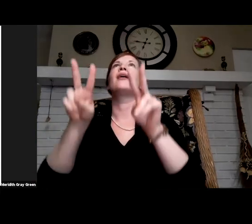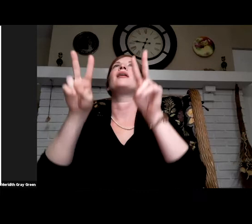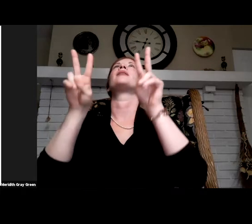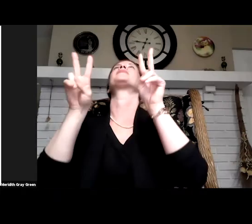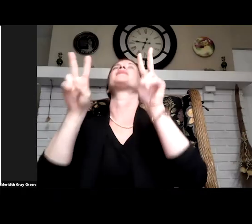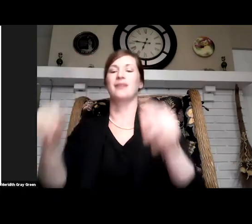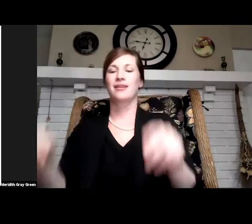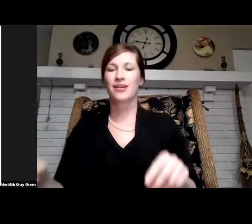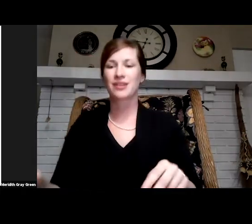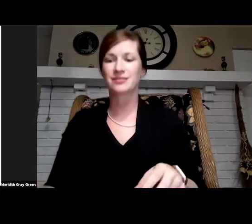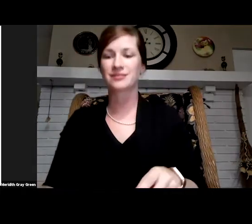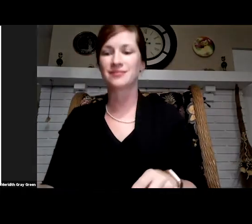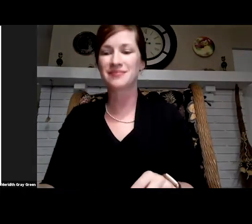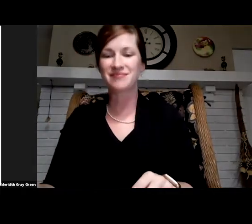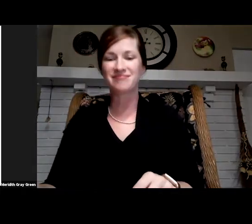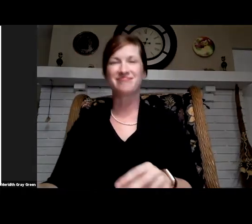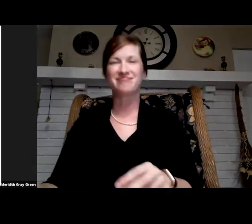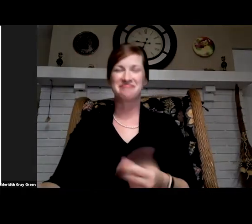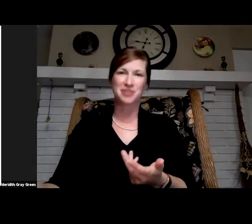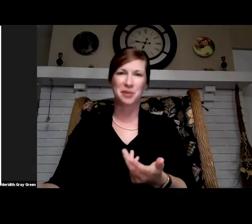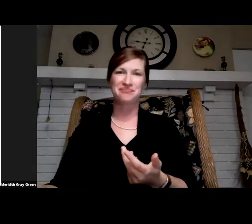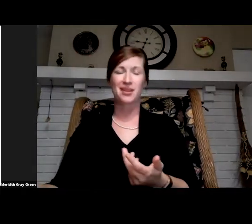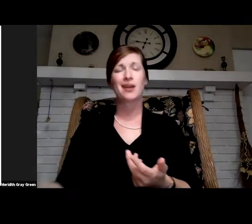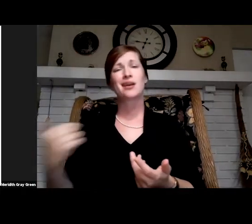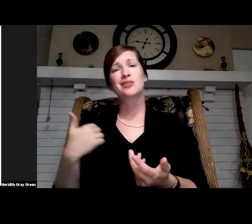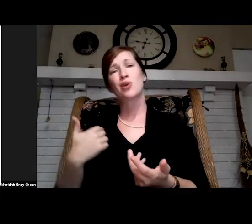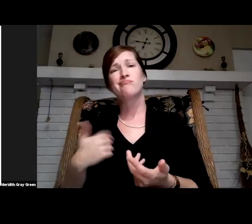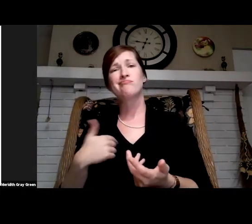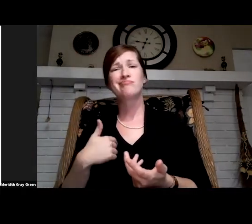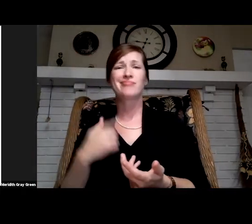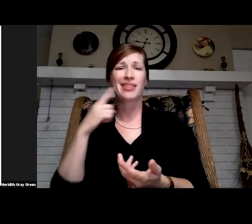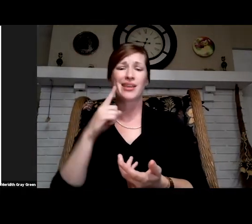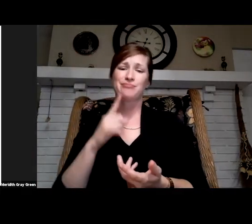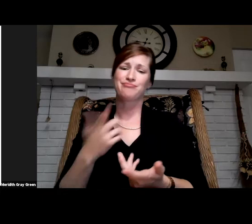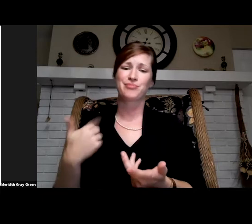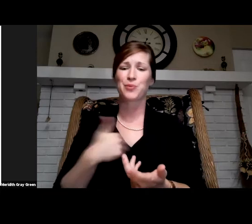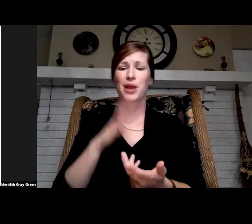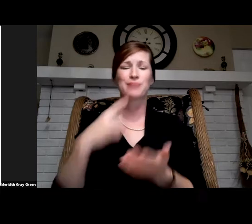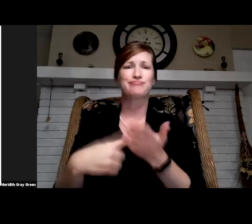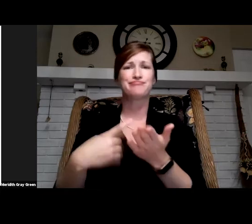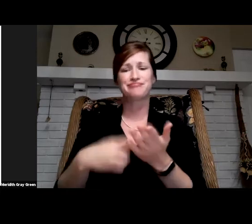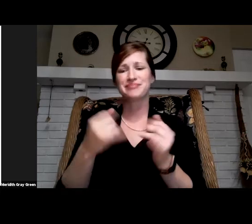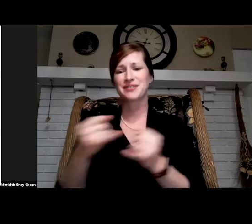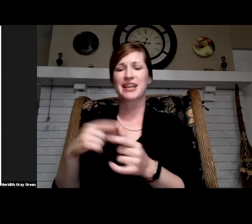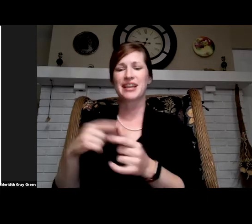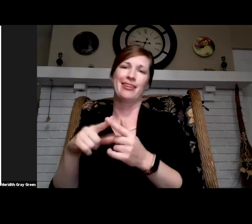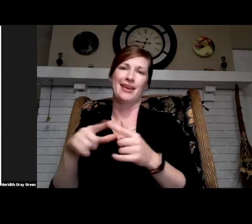and it gets the viewer to gaze upwards. And we'll discuss each one individually.